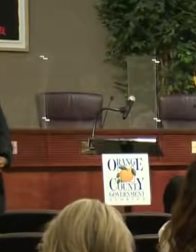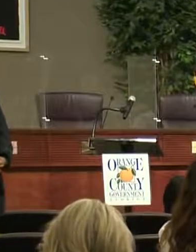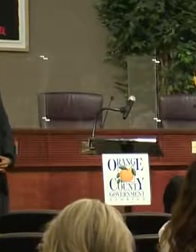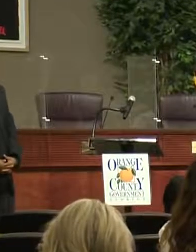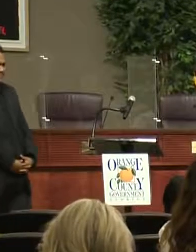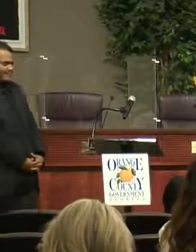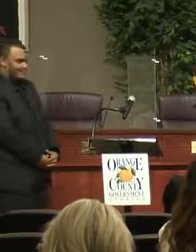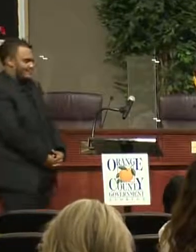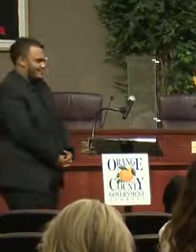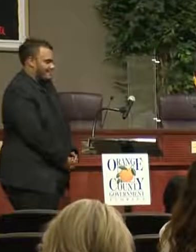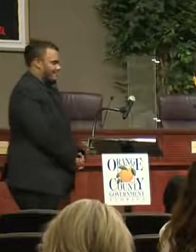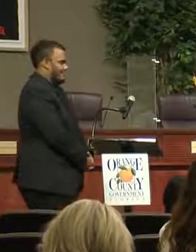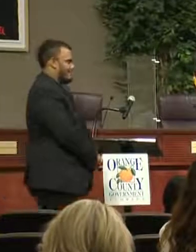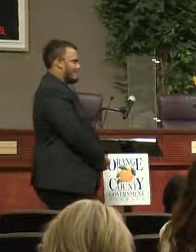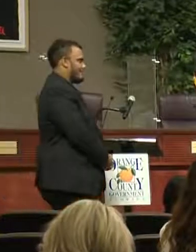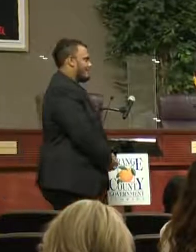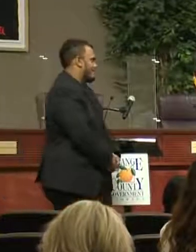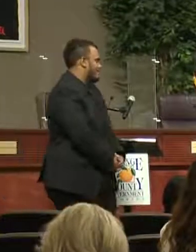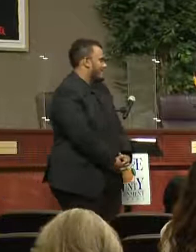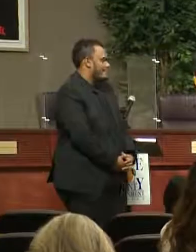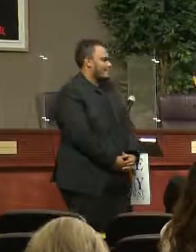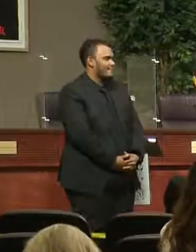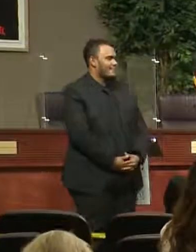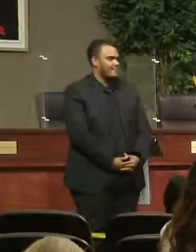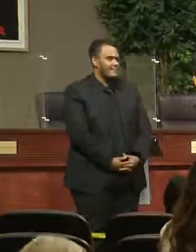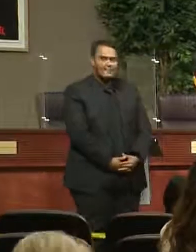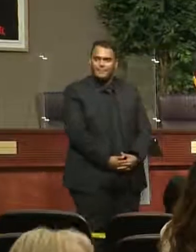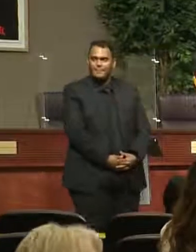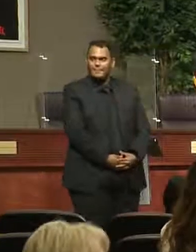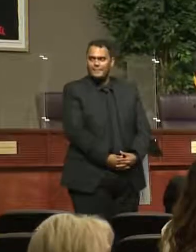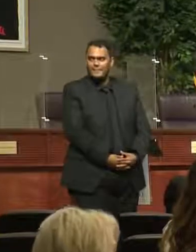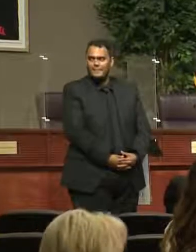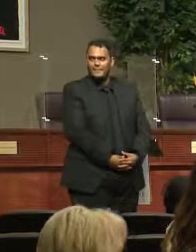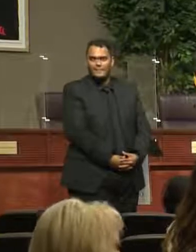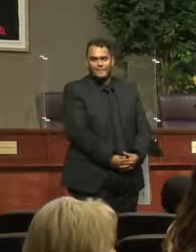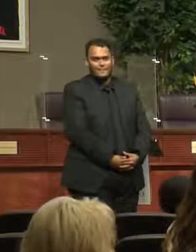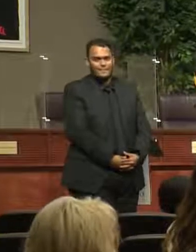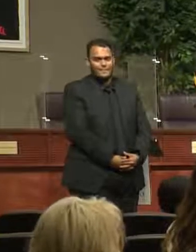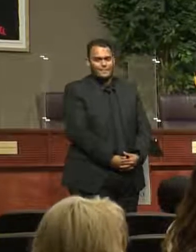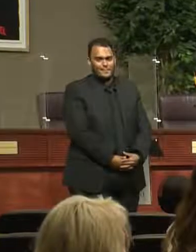they do it? This is the area called the deltoid right here.